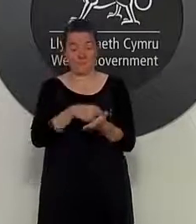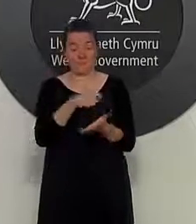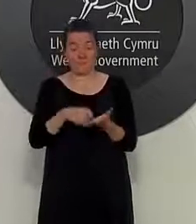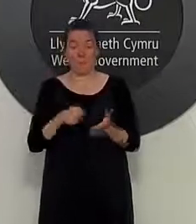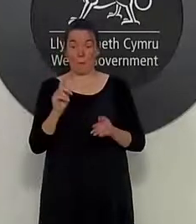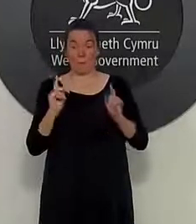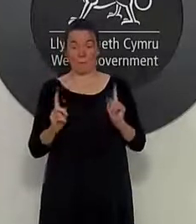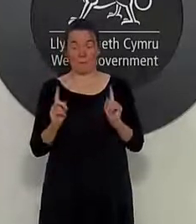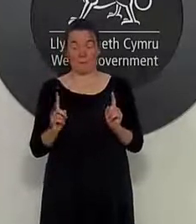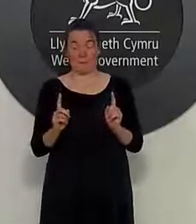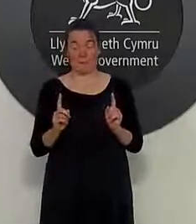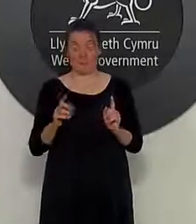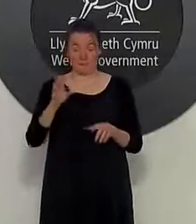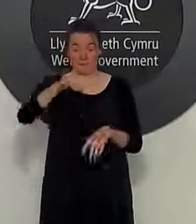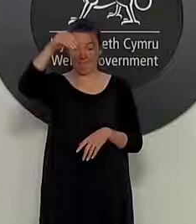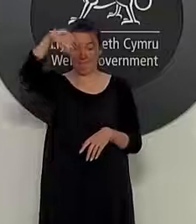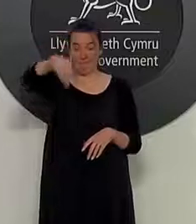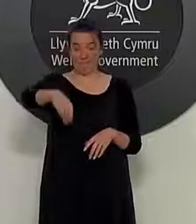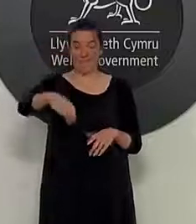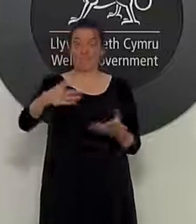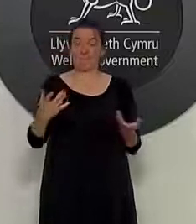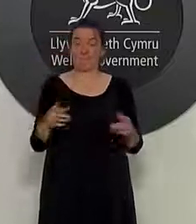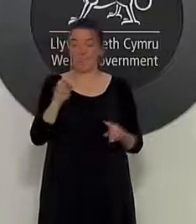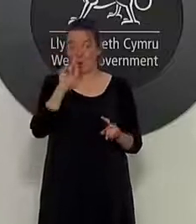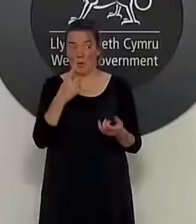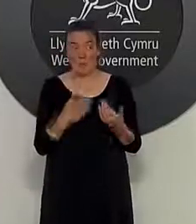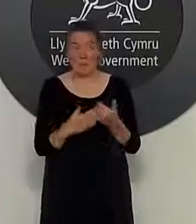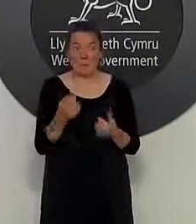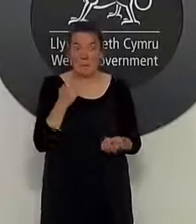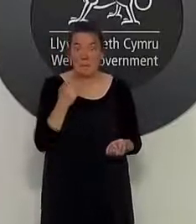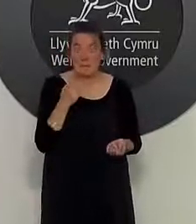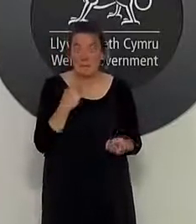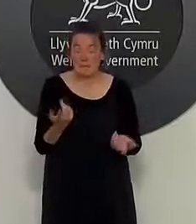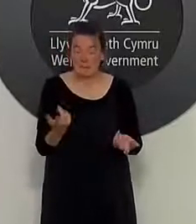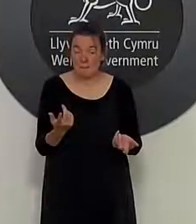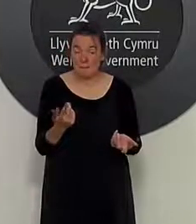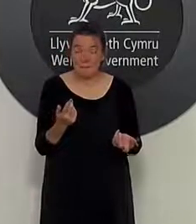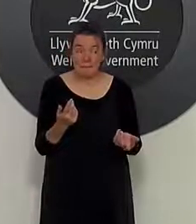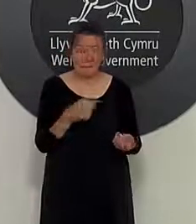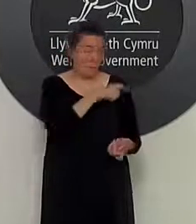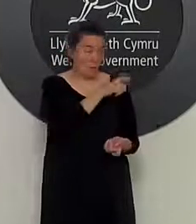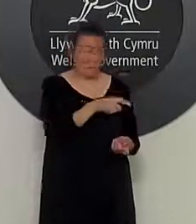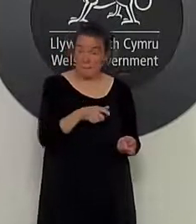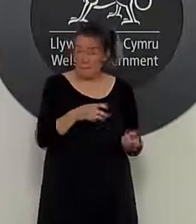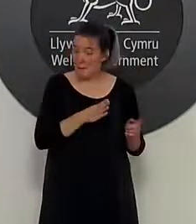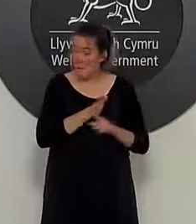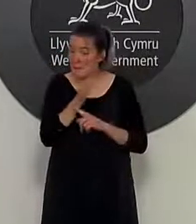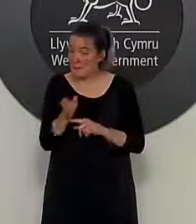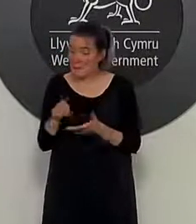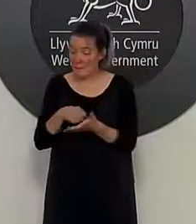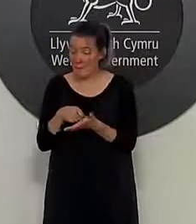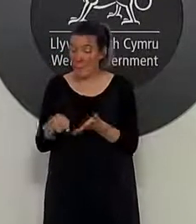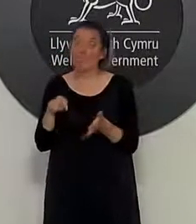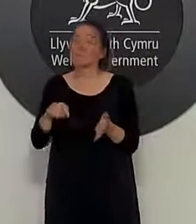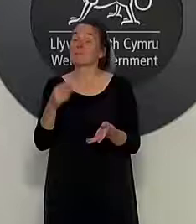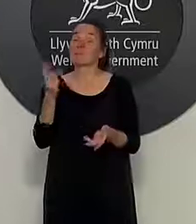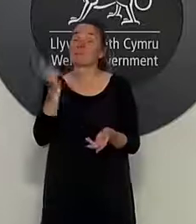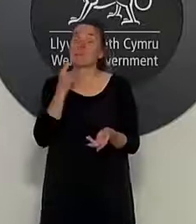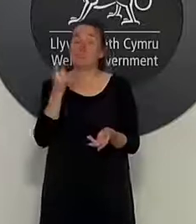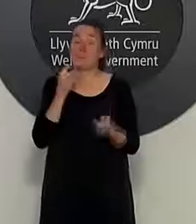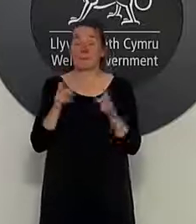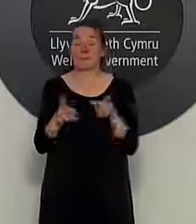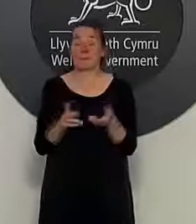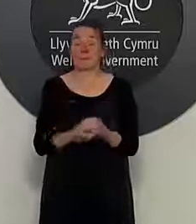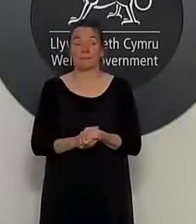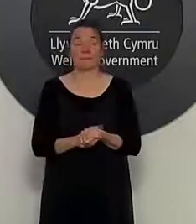and you go and cast it. I don't think it could be simpler for the citizen than the system that we have agreed on.